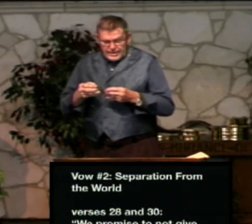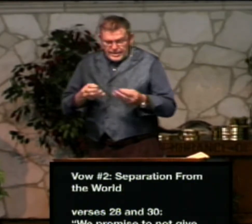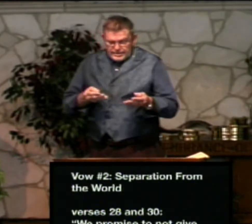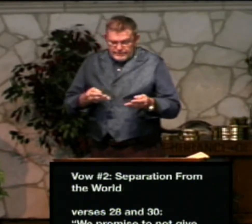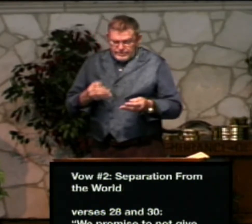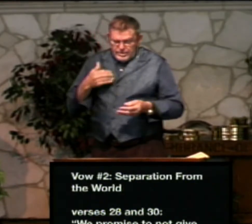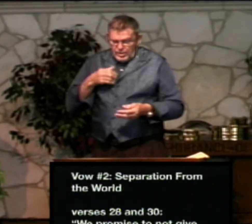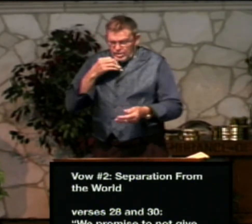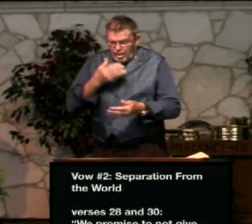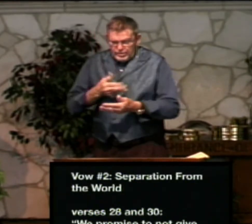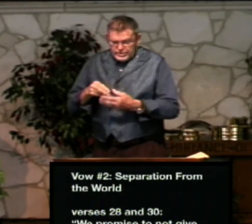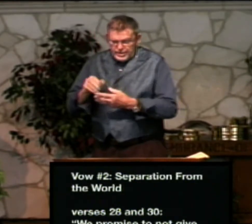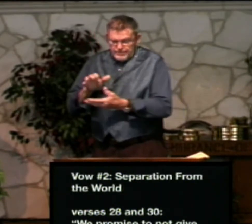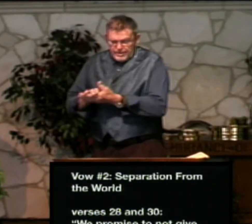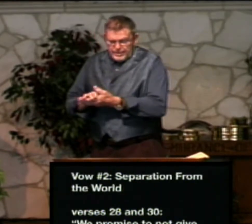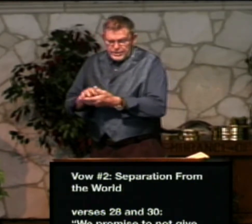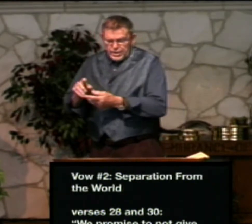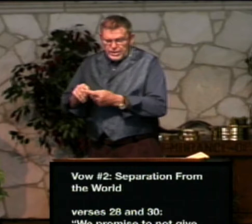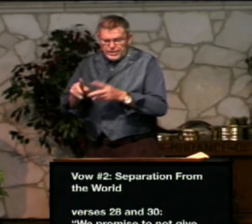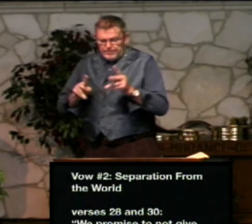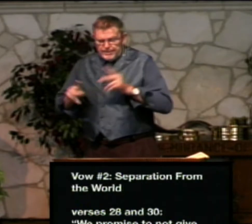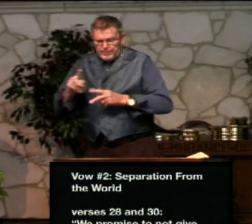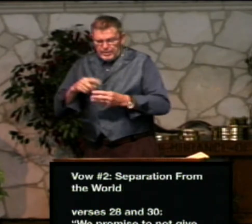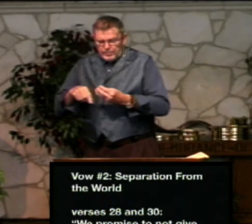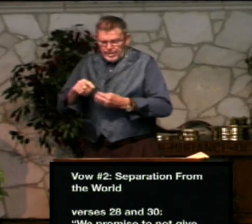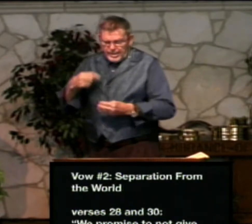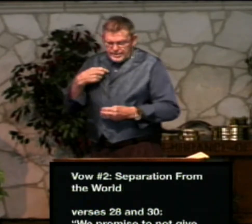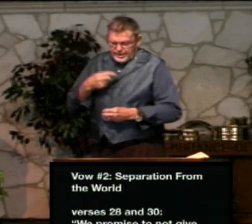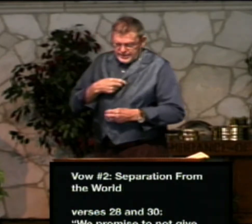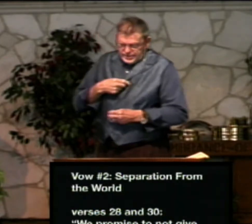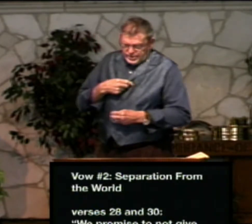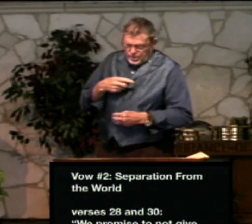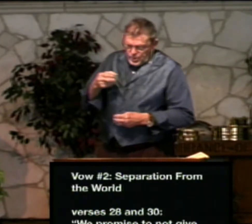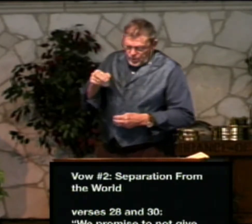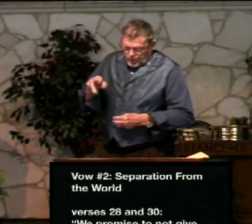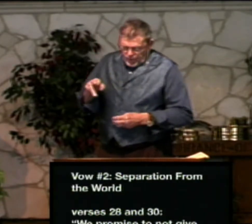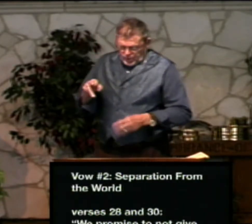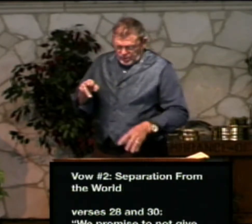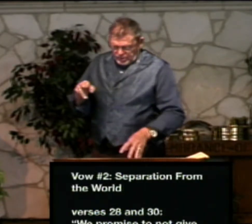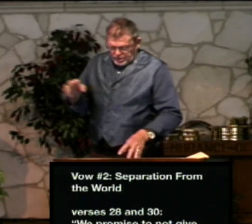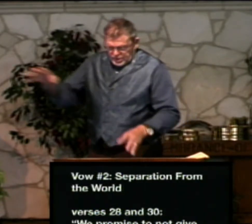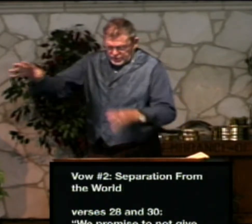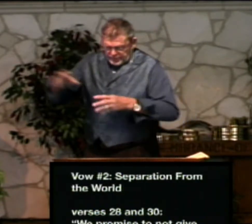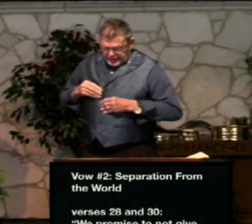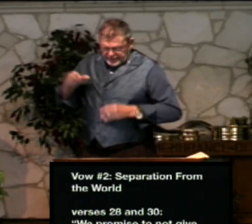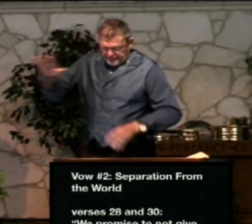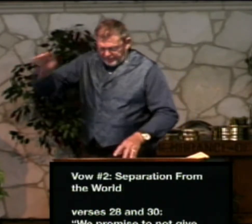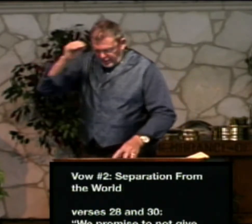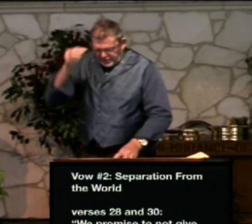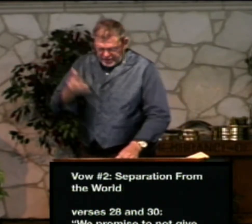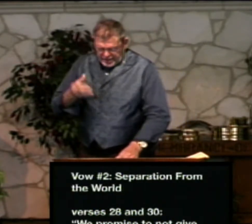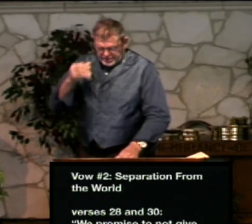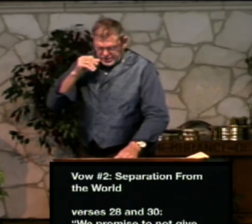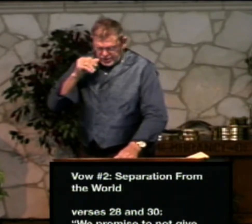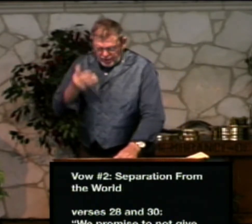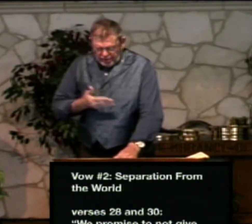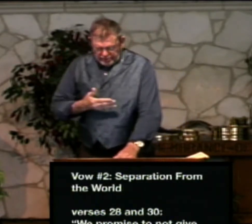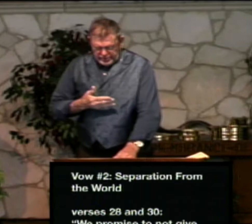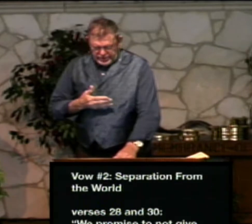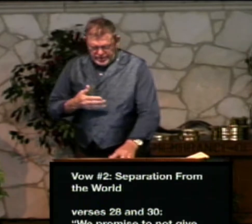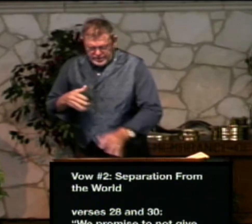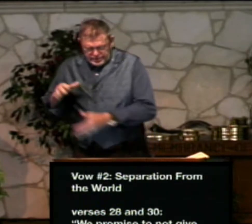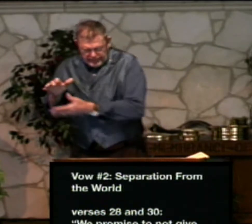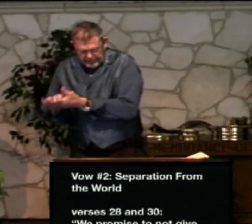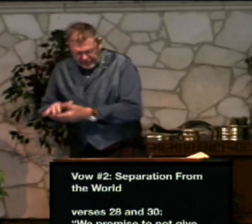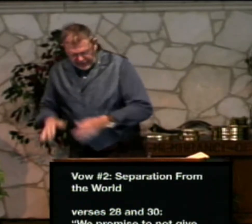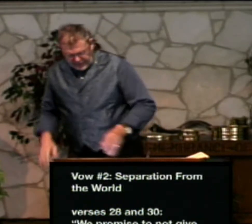not to give our daughters in marriage to people around us or to accept their sons and